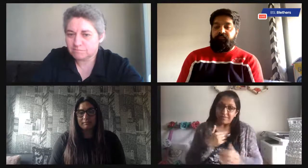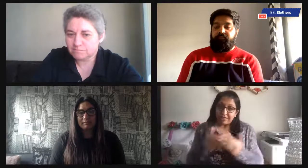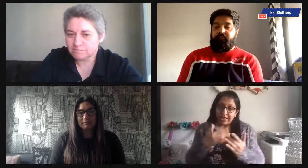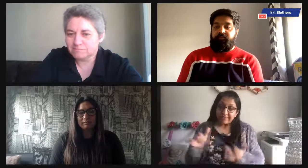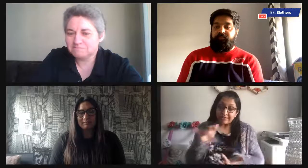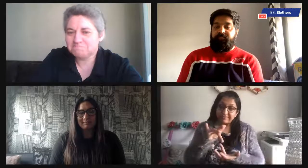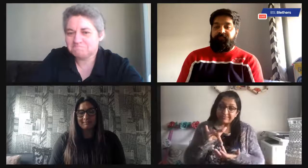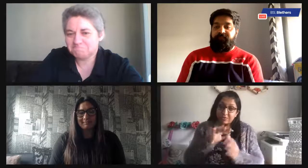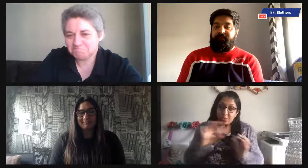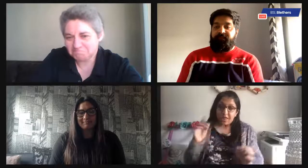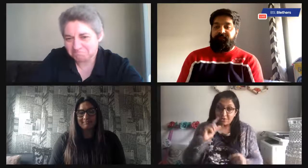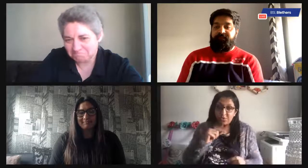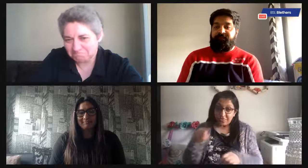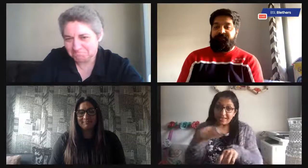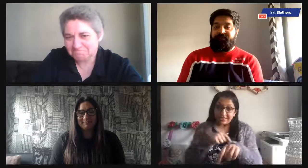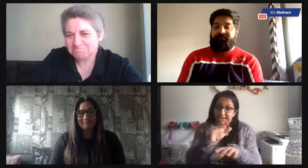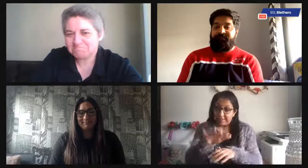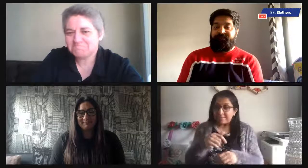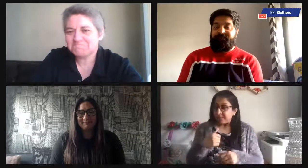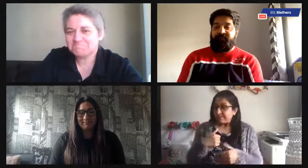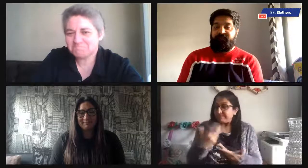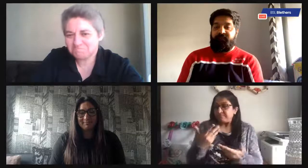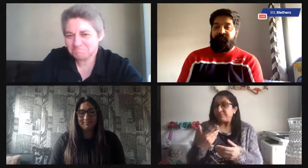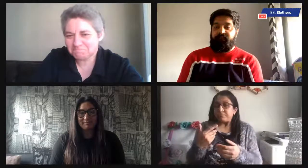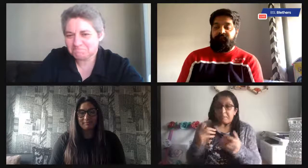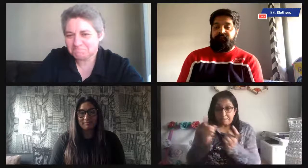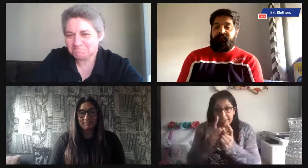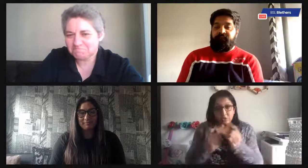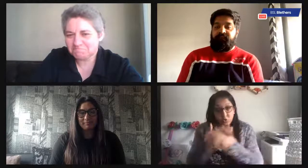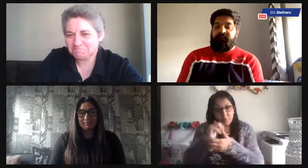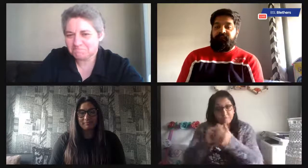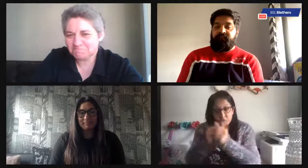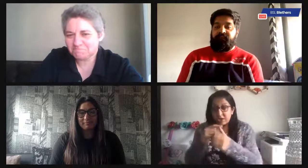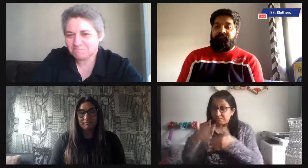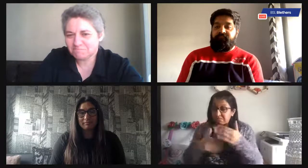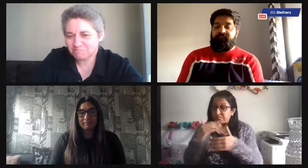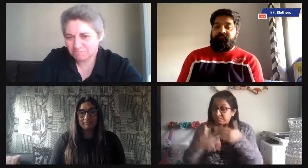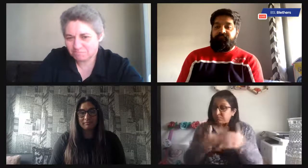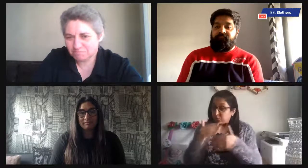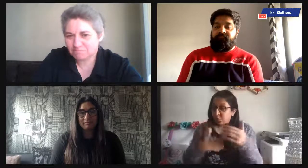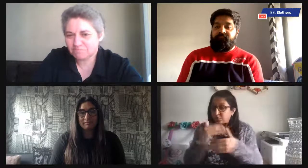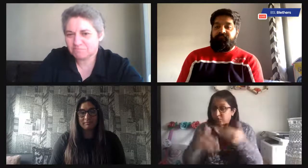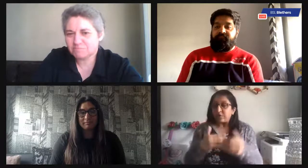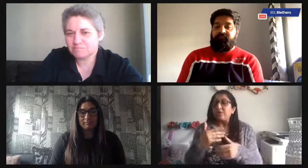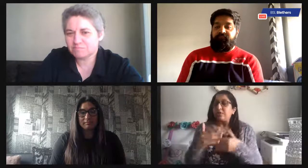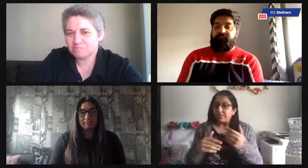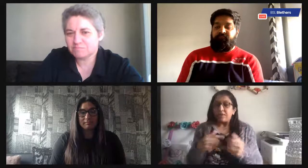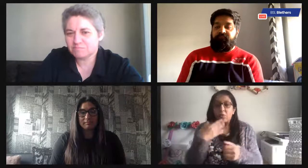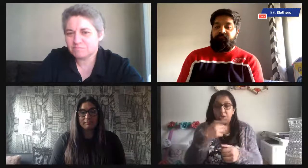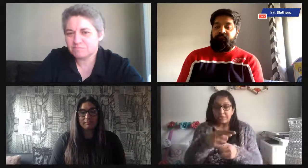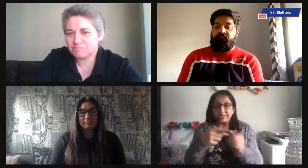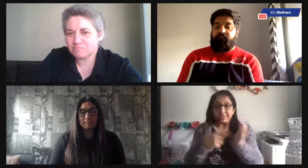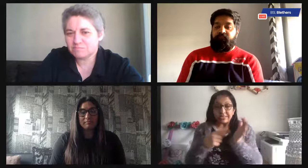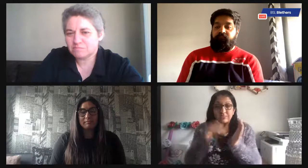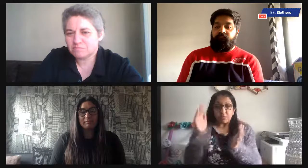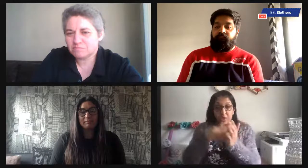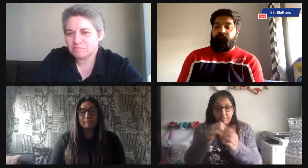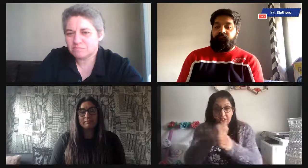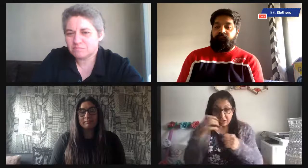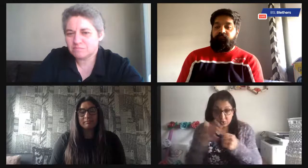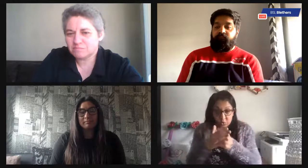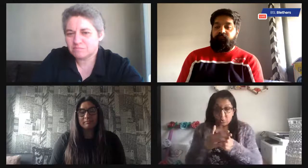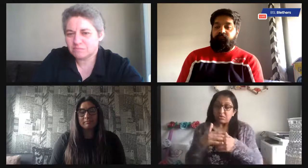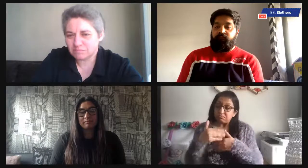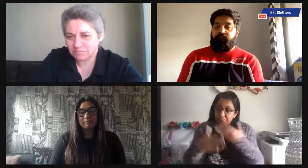never really went to the deaf club, and I didn't really have the language skills, or I knew the language skills to converse, and I